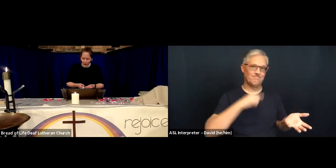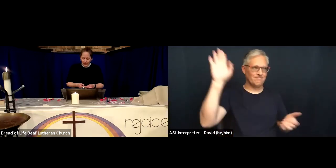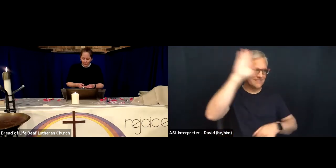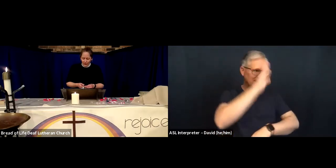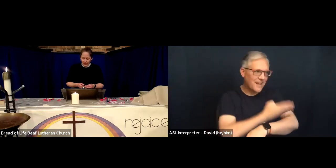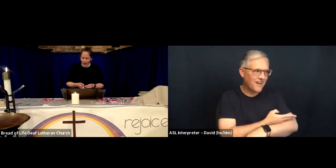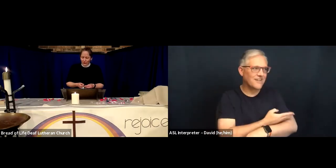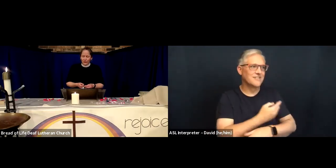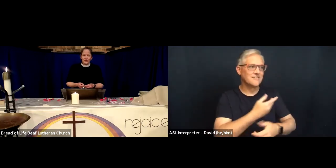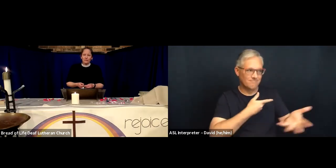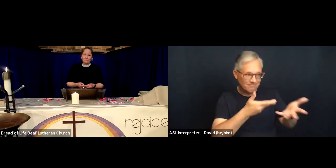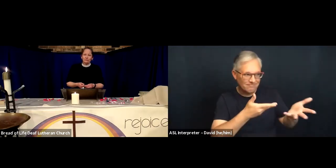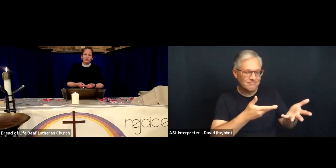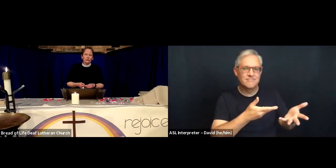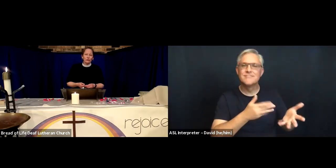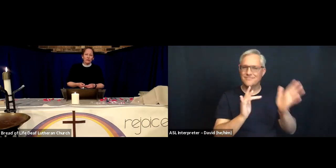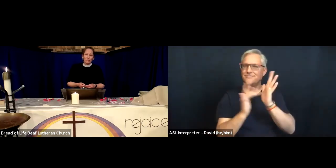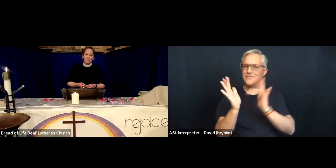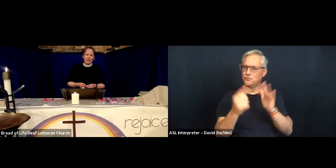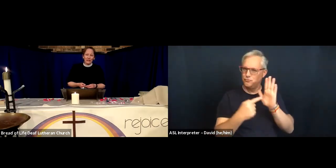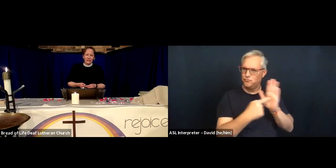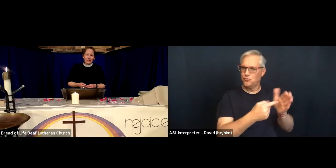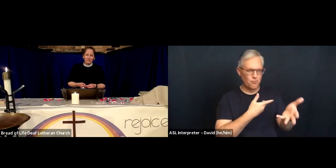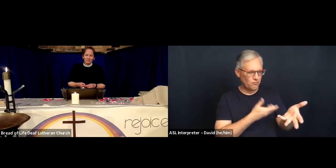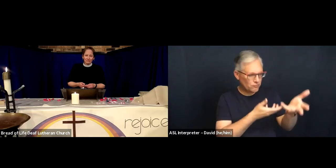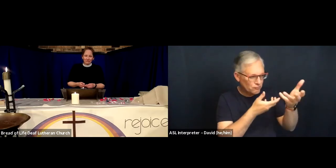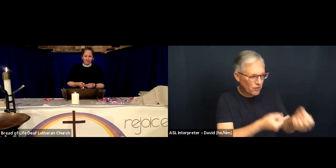Jesus trusts those followers who